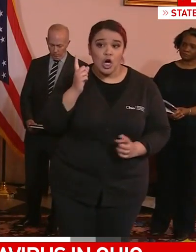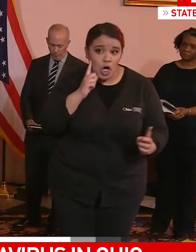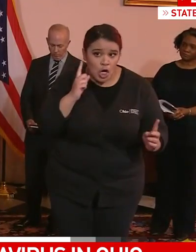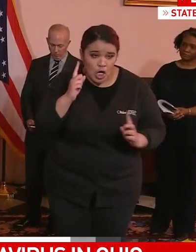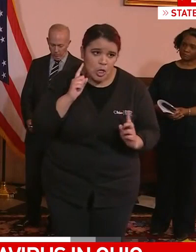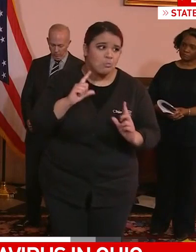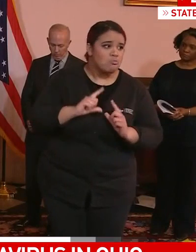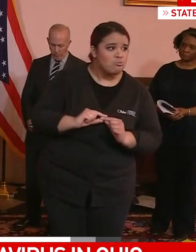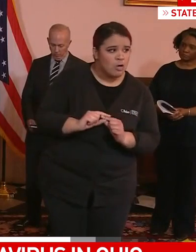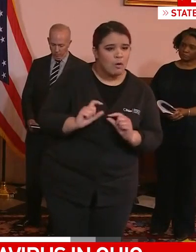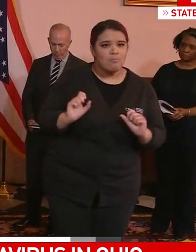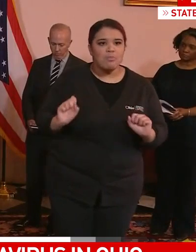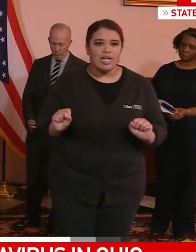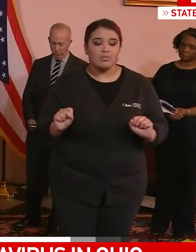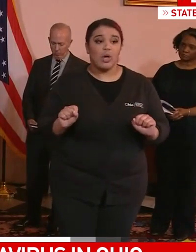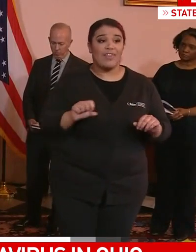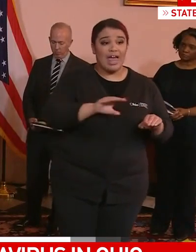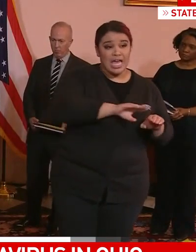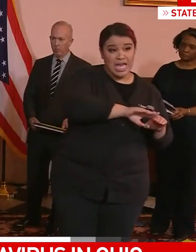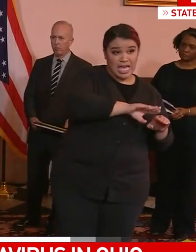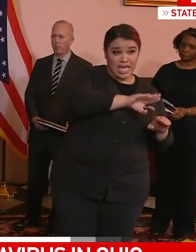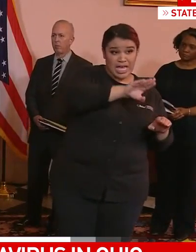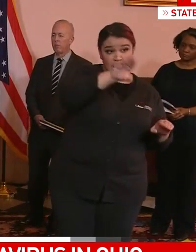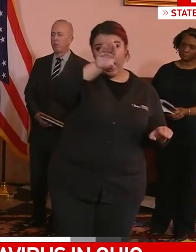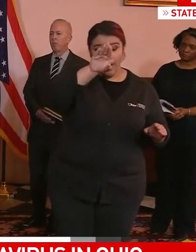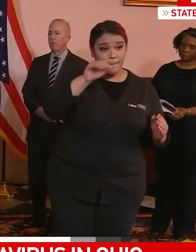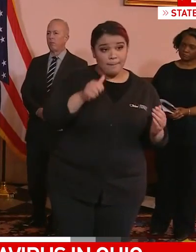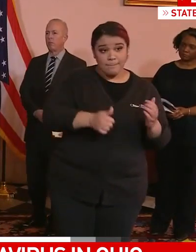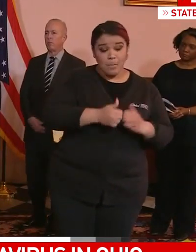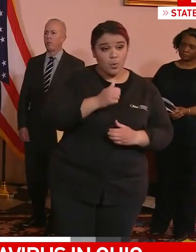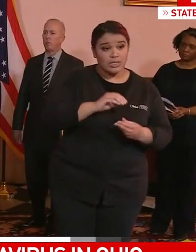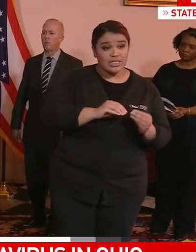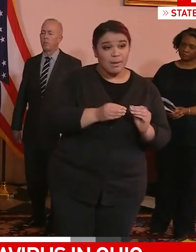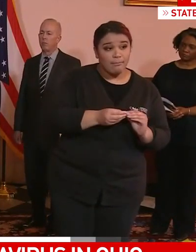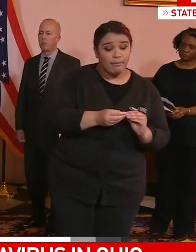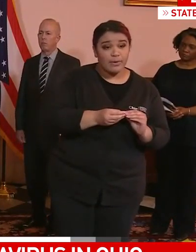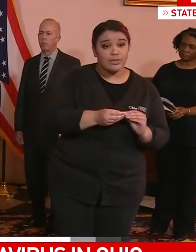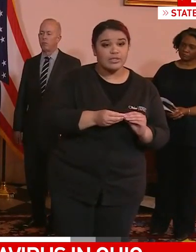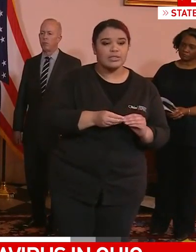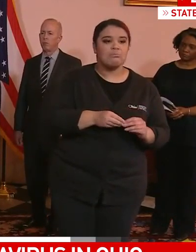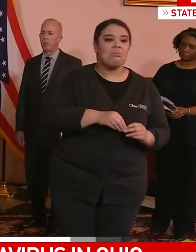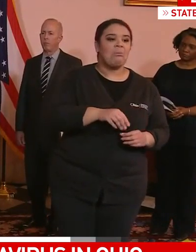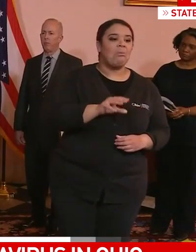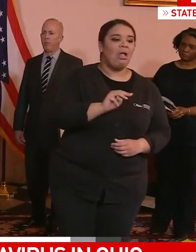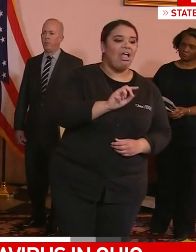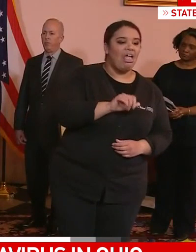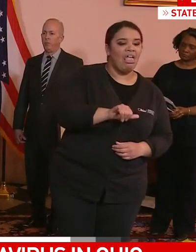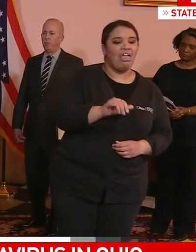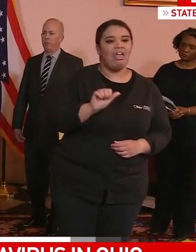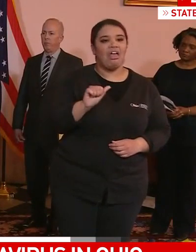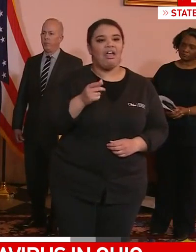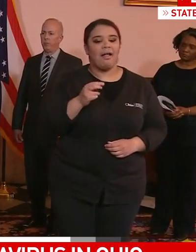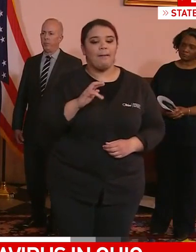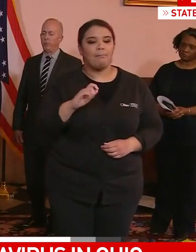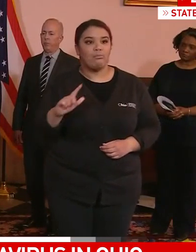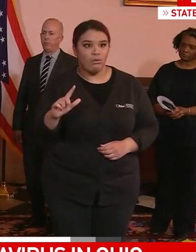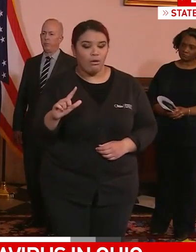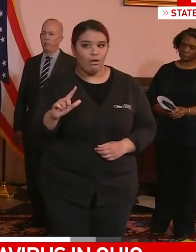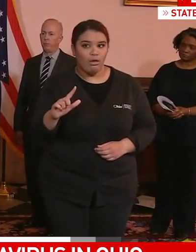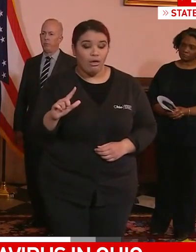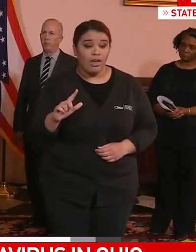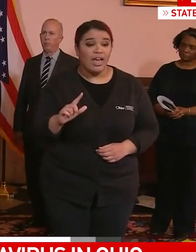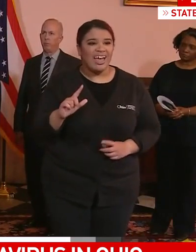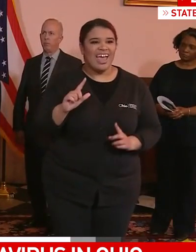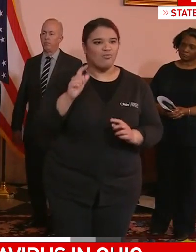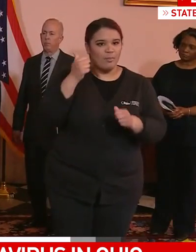April, mid-May. And again, my initial numbers were based on no interventions, which is why we had to do our interventions